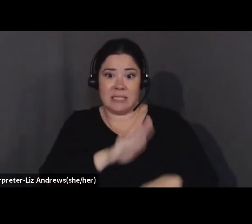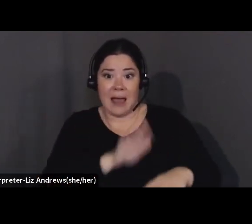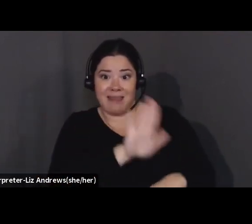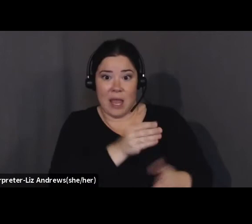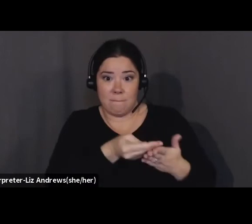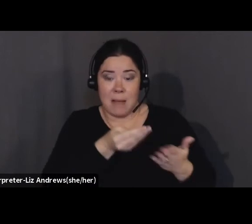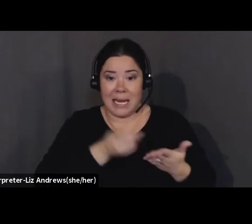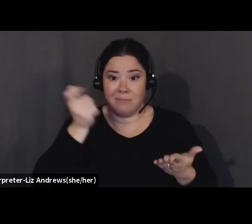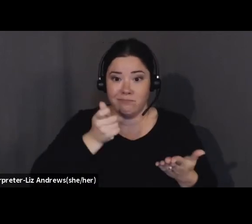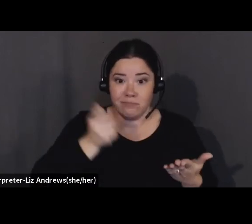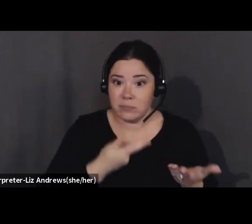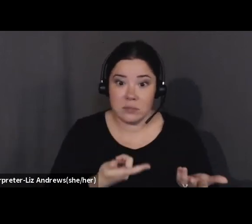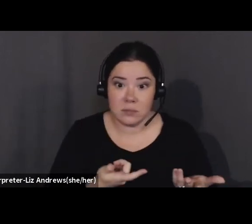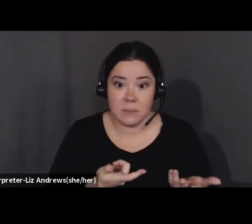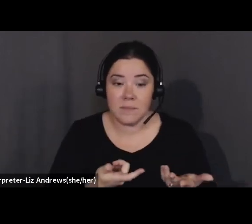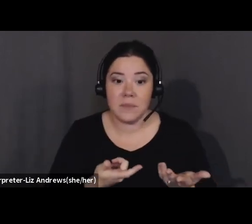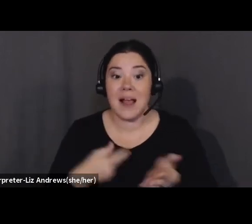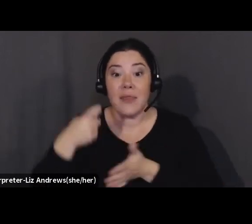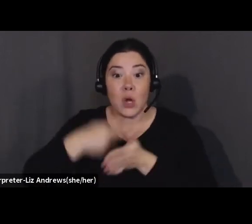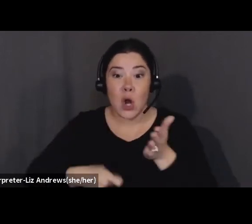or efficiency at that time was